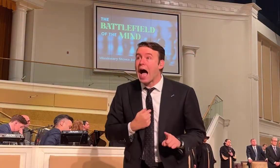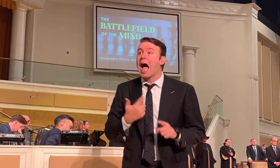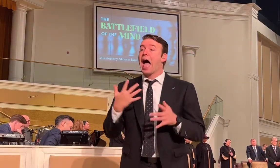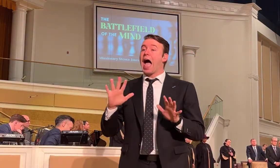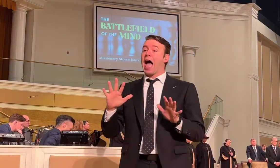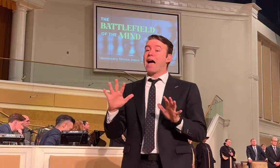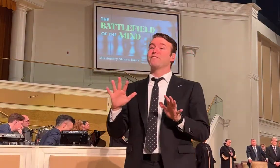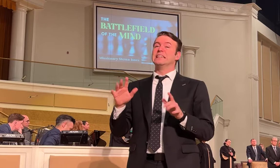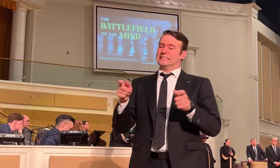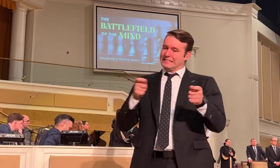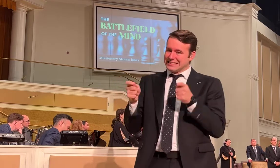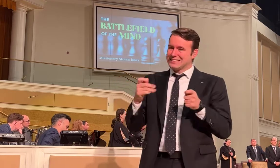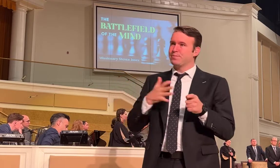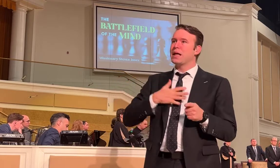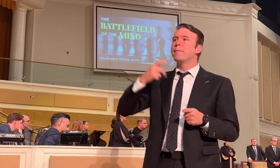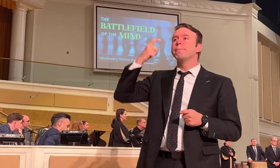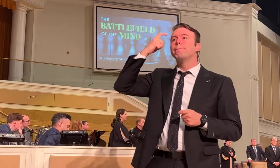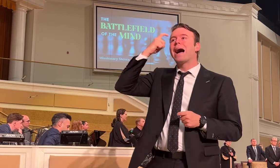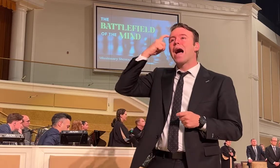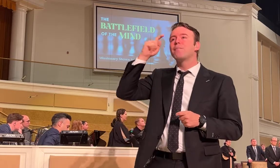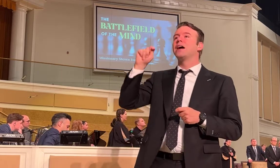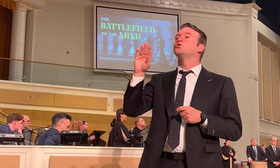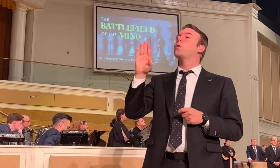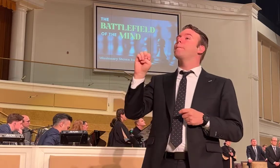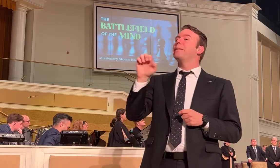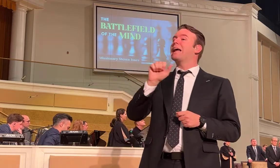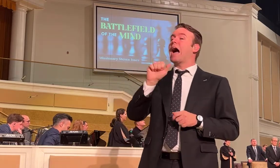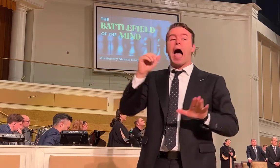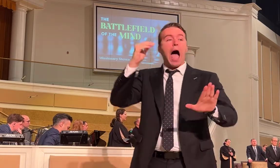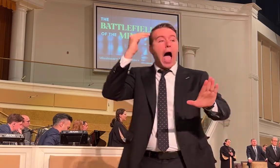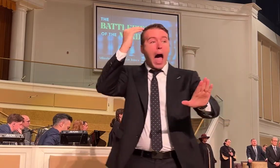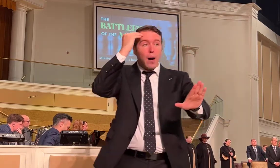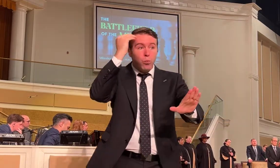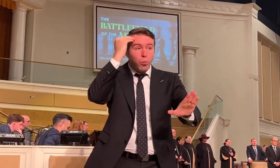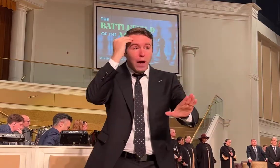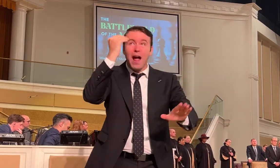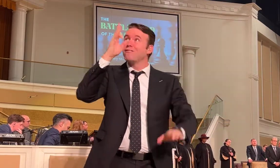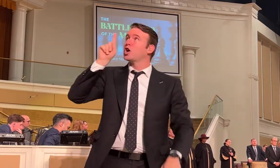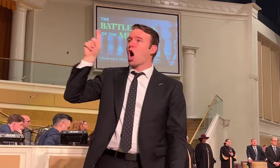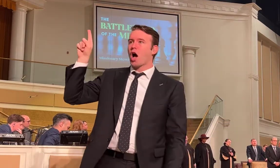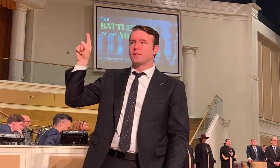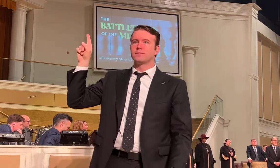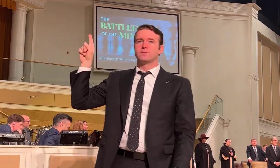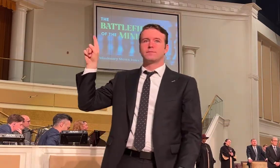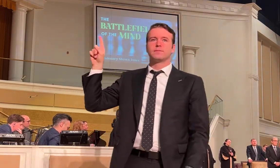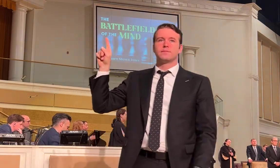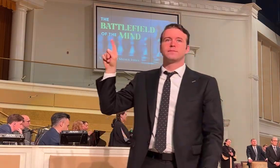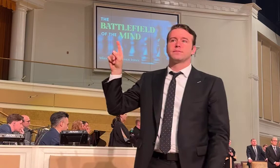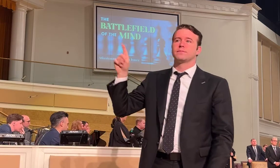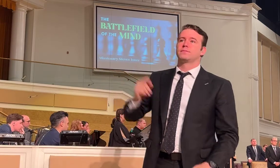to discipline my mind to be aware of the God factor.